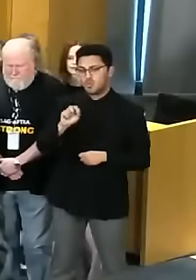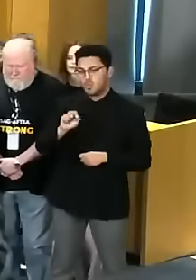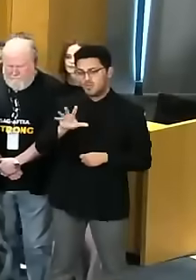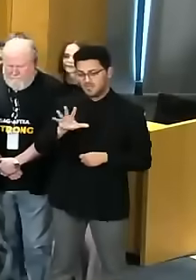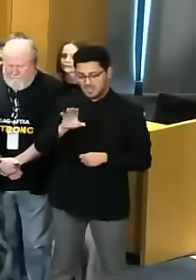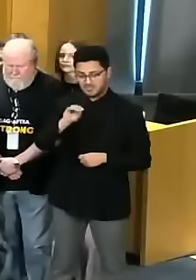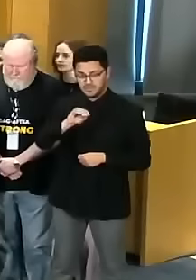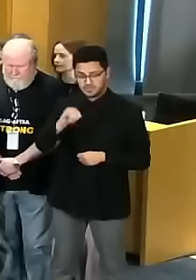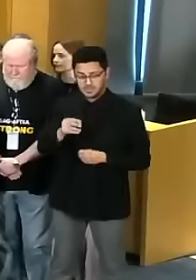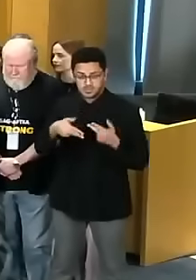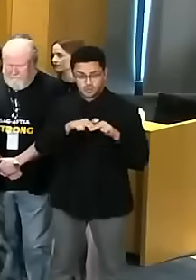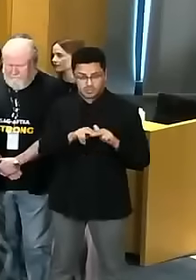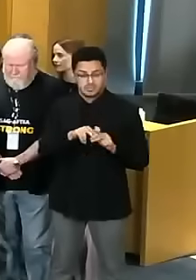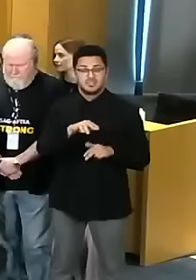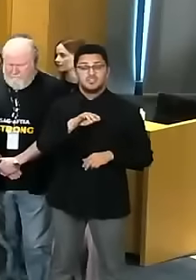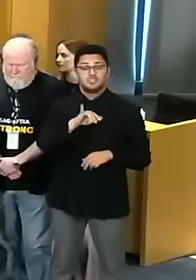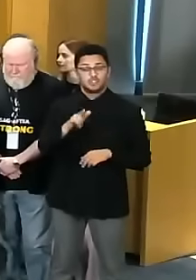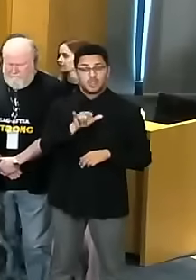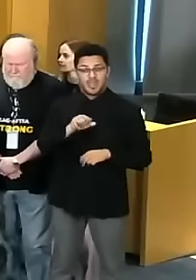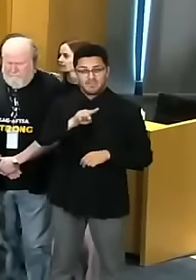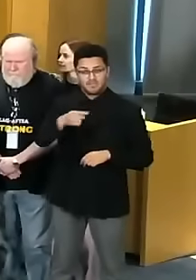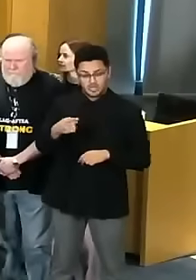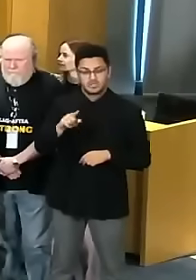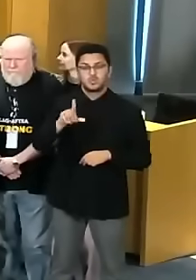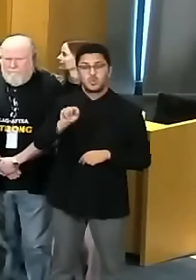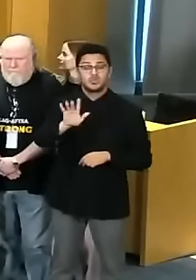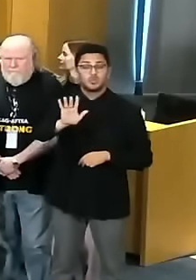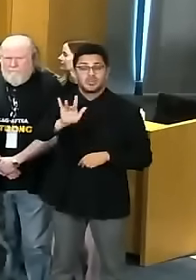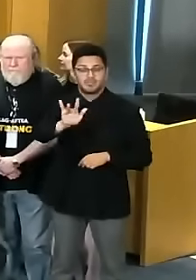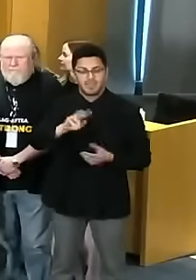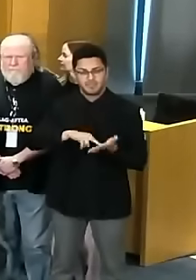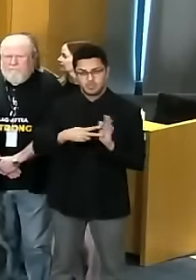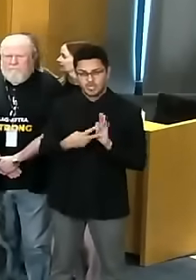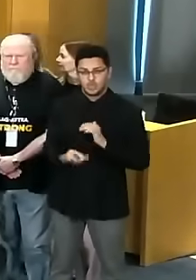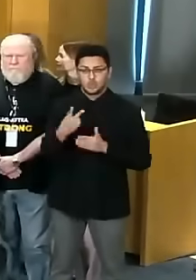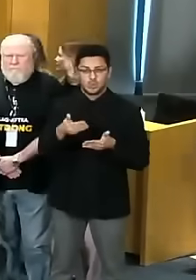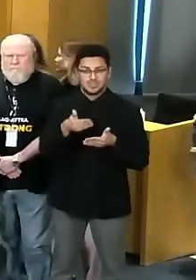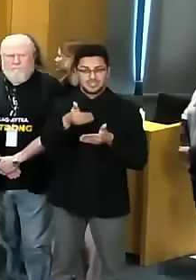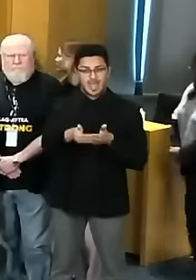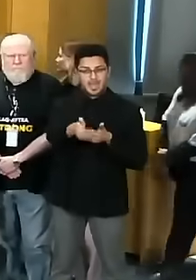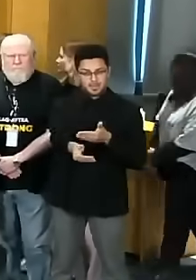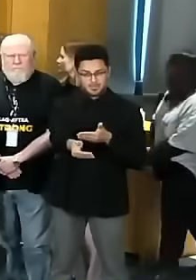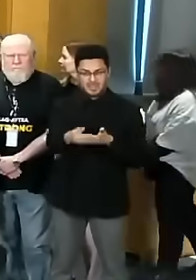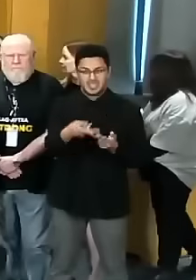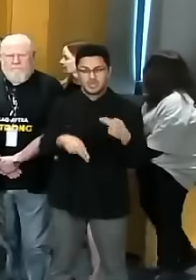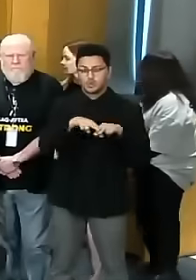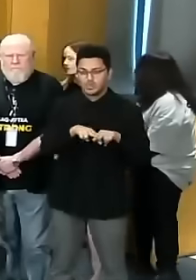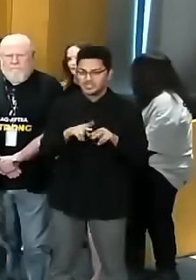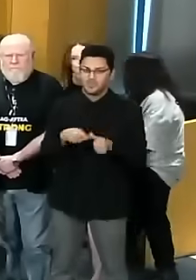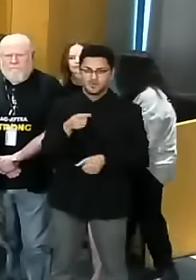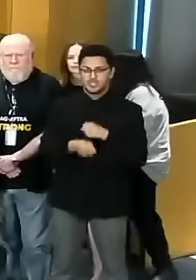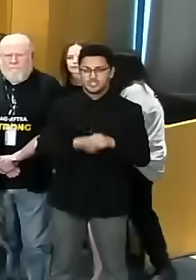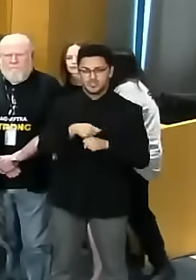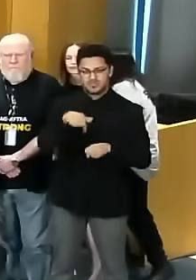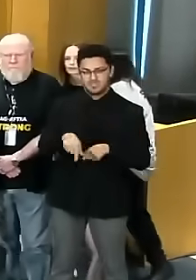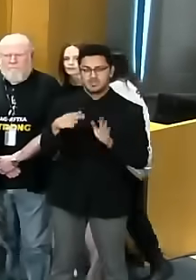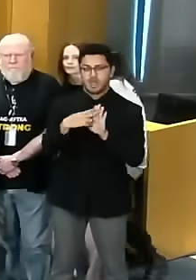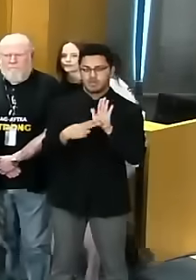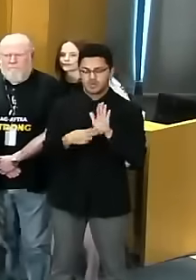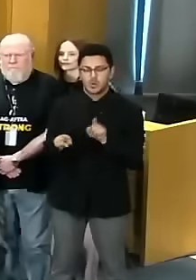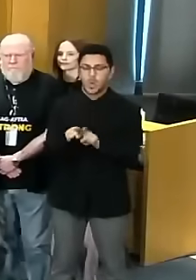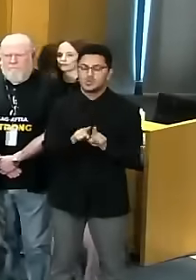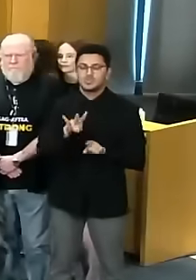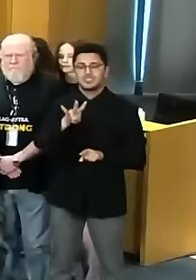3.5% increase effective July 1st of 2025, meaning a two-step increase in the first year of this contract. There'll also